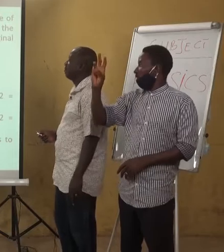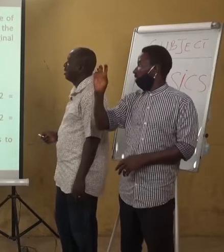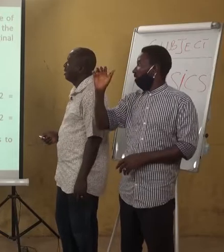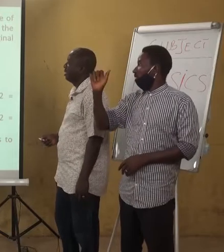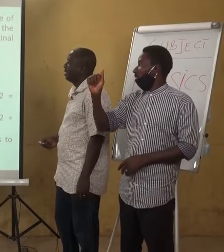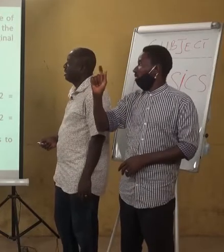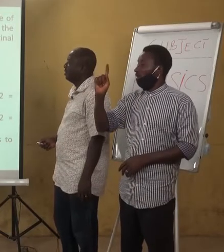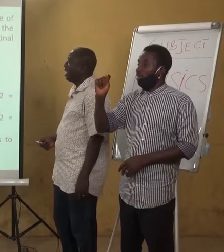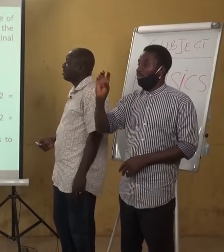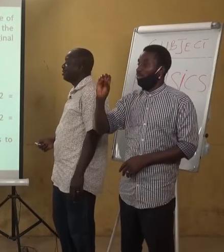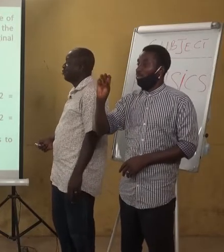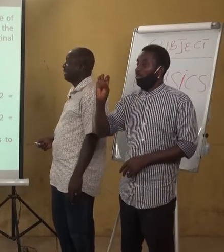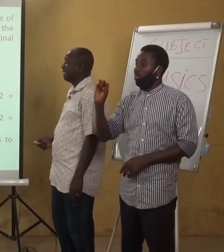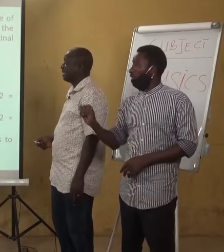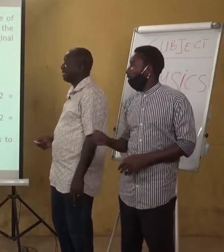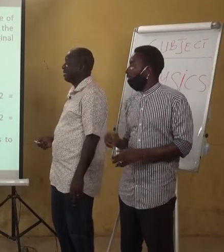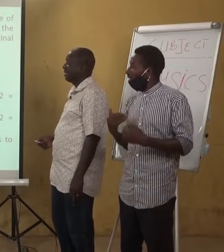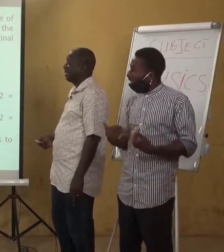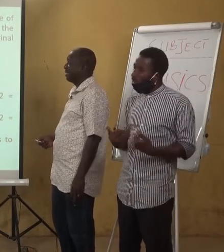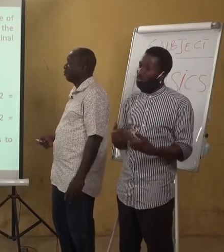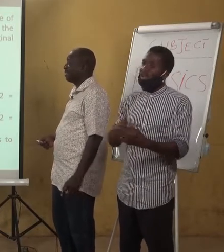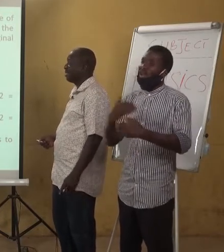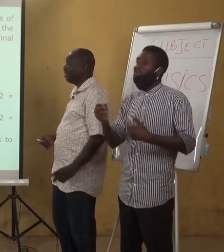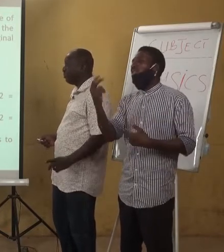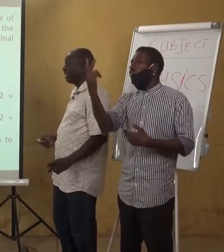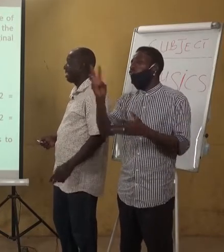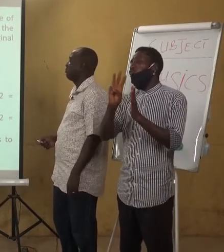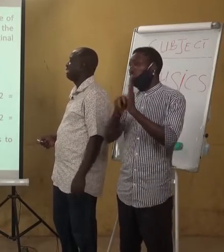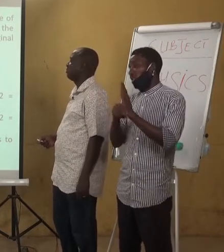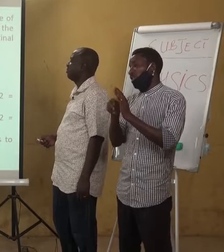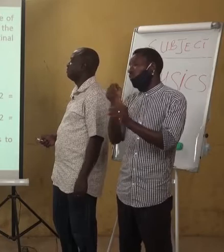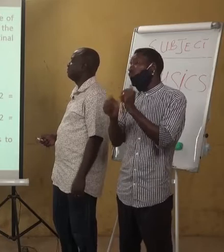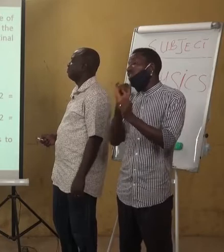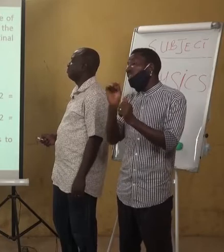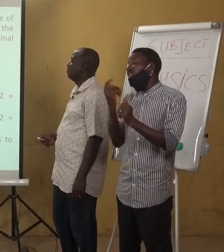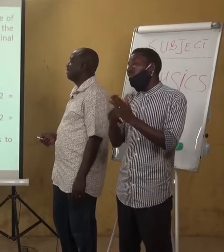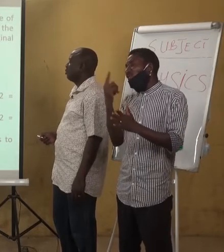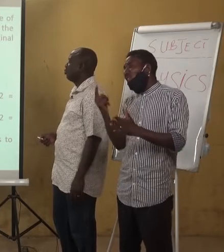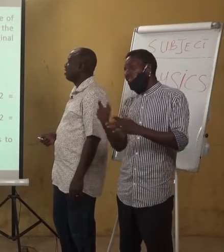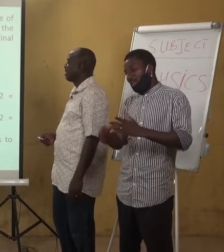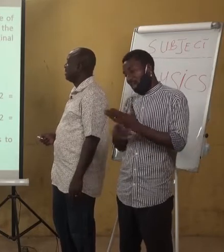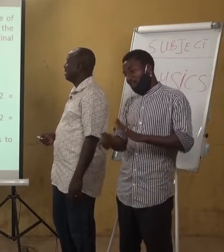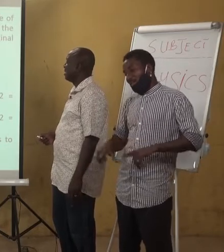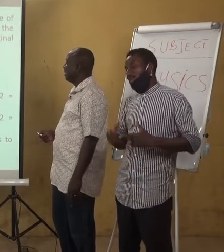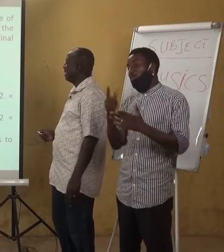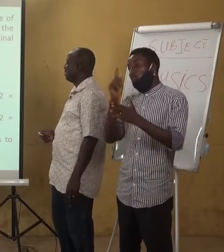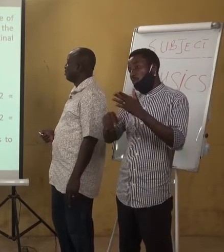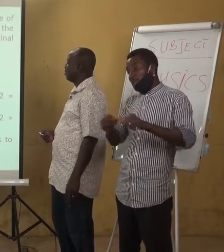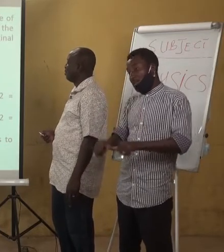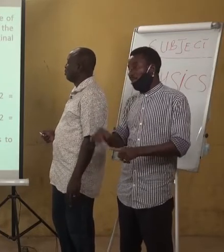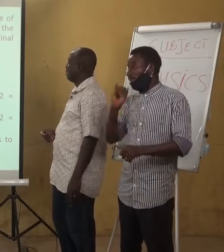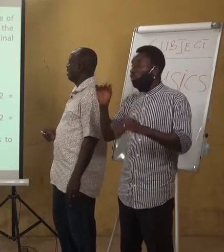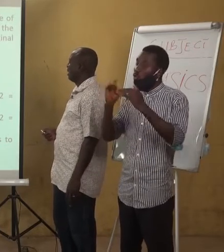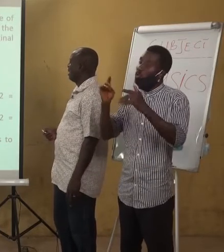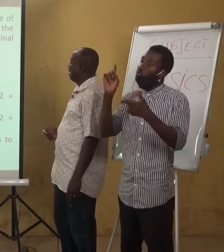atoms. Now, after 2 minutes, which is first half-life, what remains is